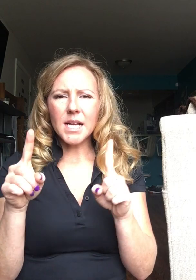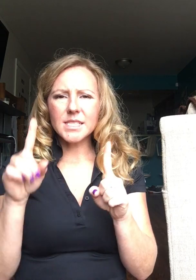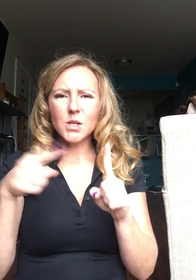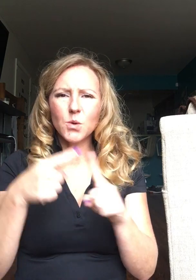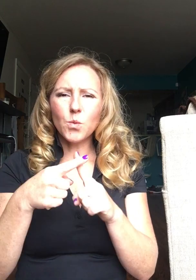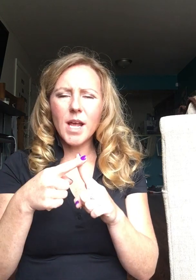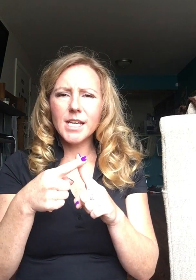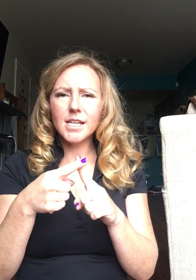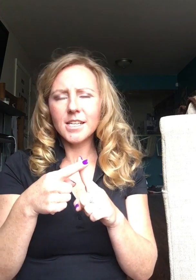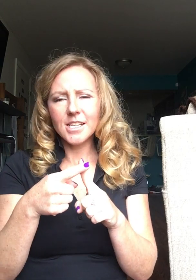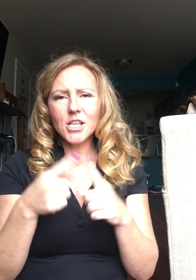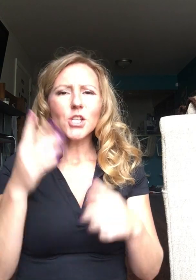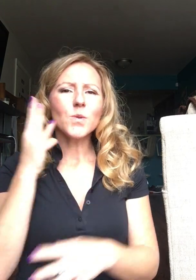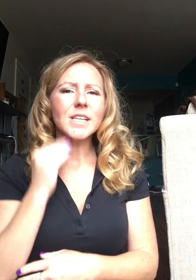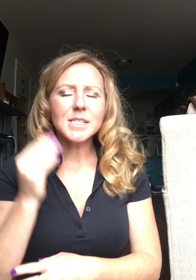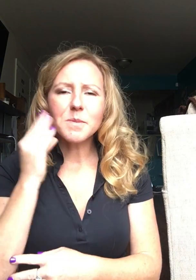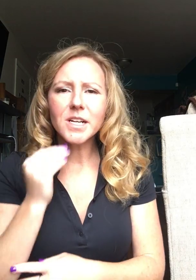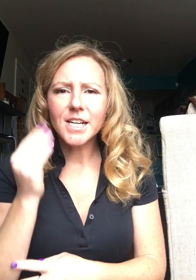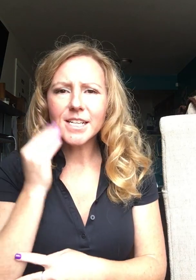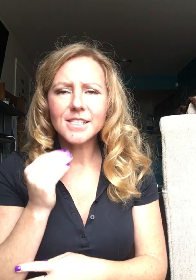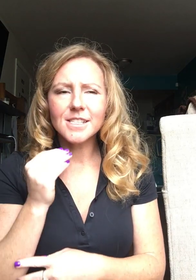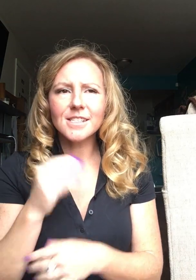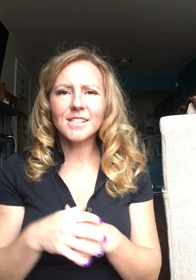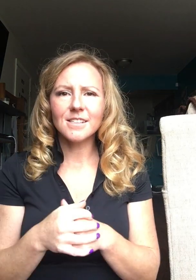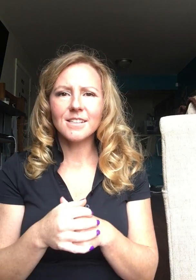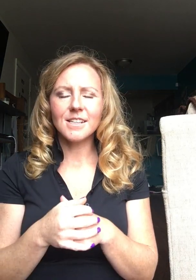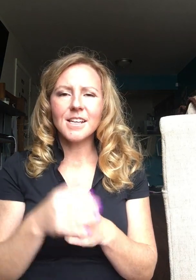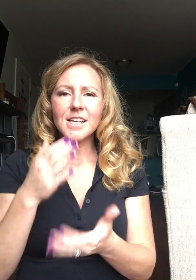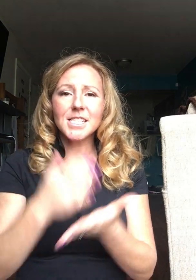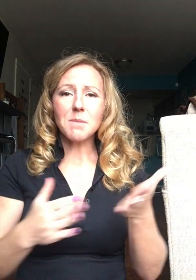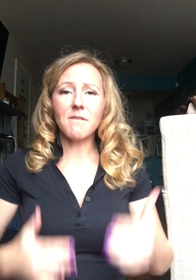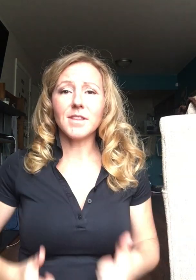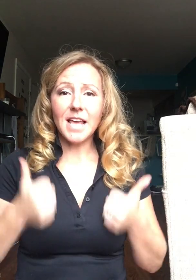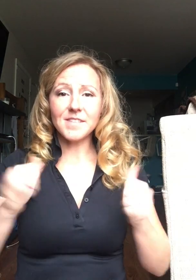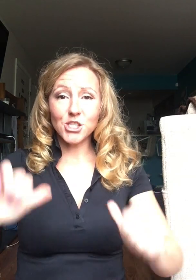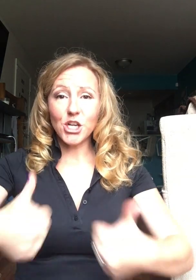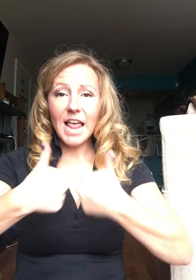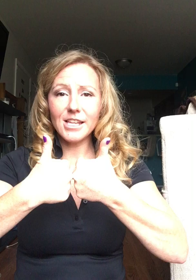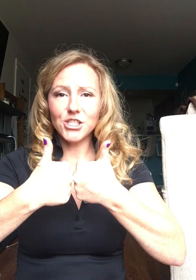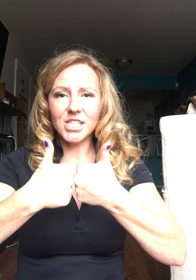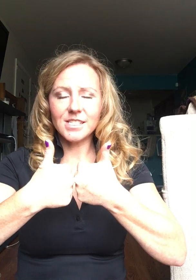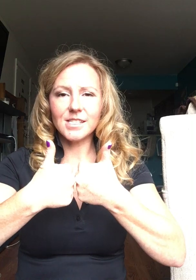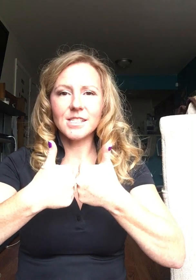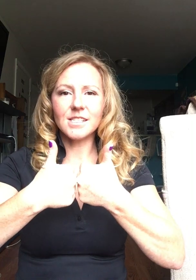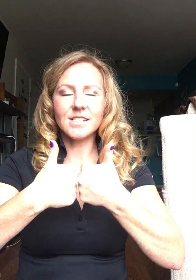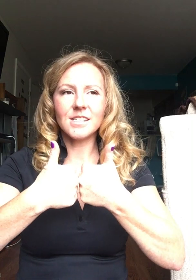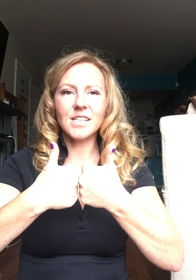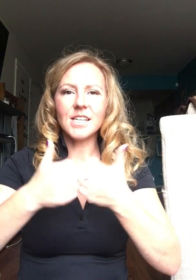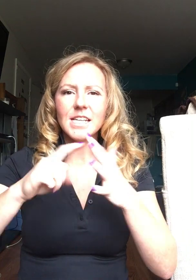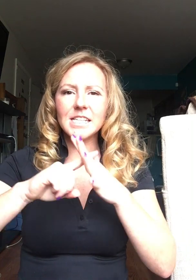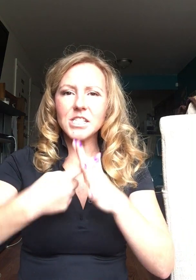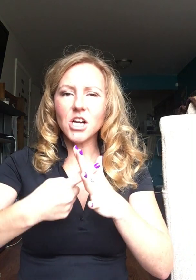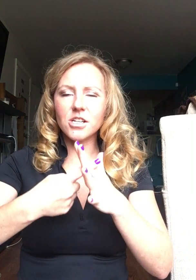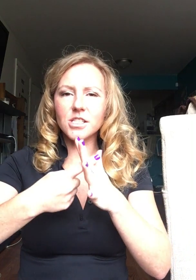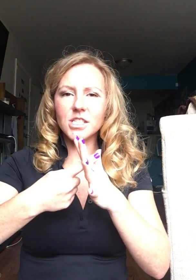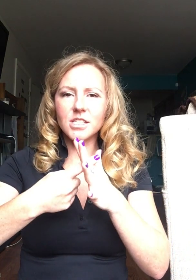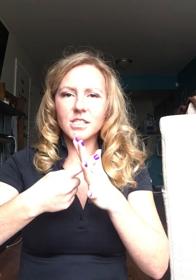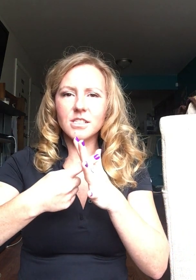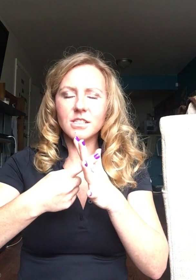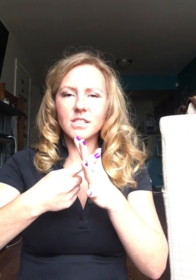But when you experience some of life's challenges, it starts to